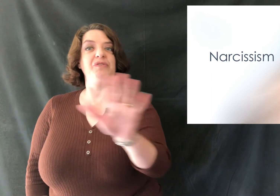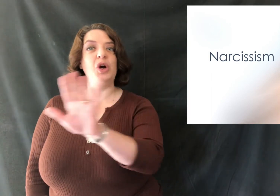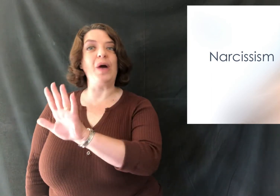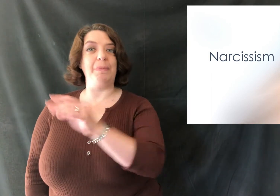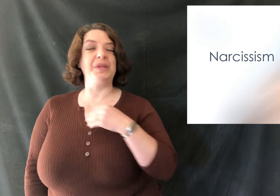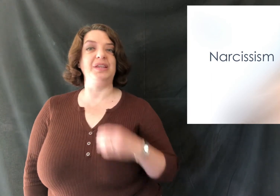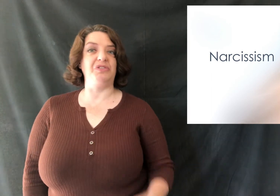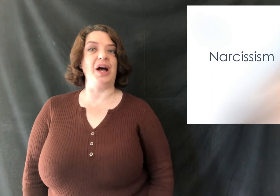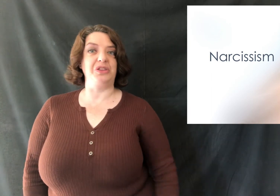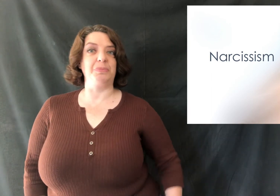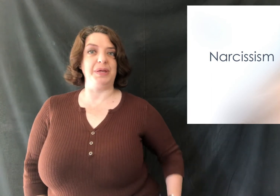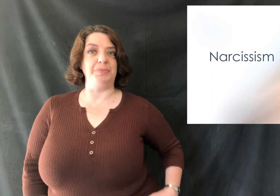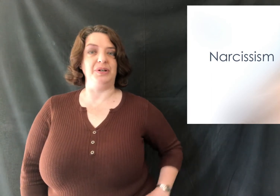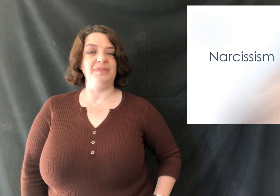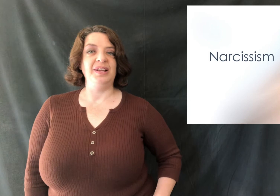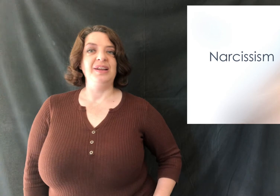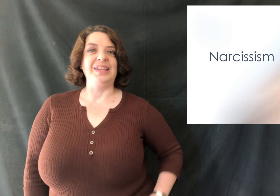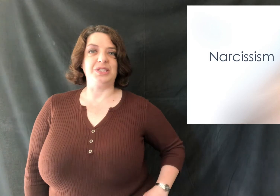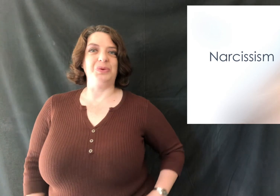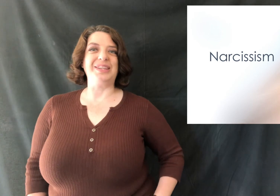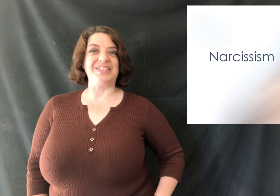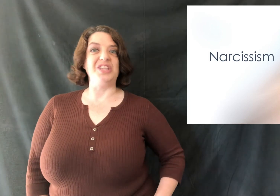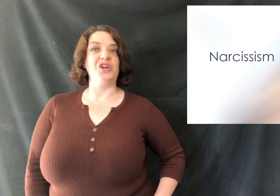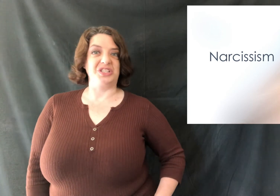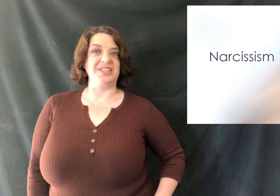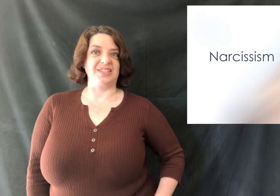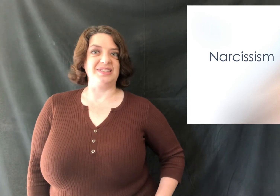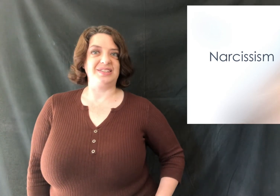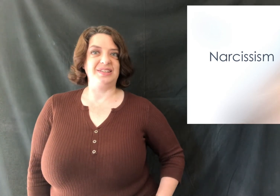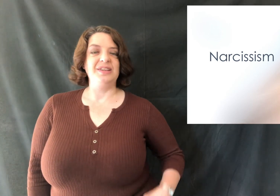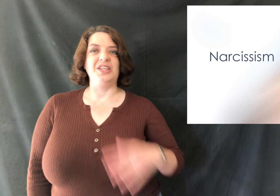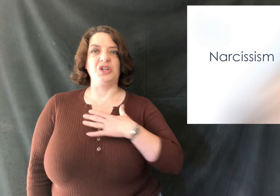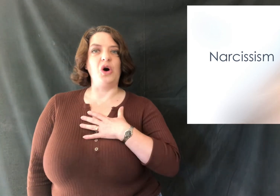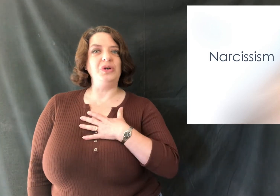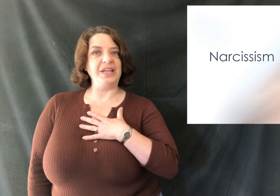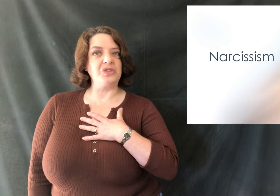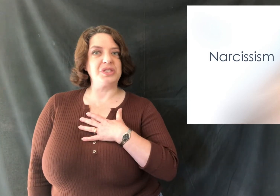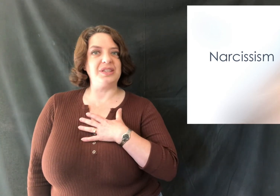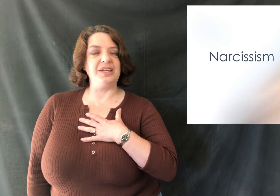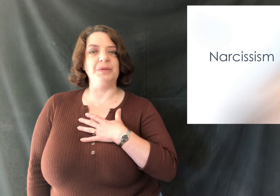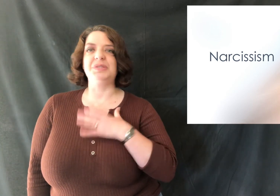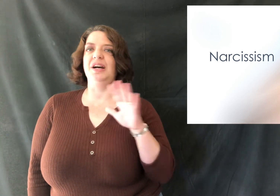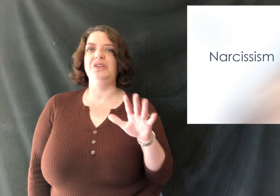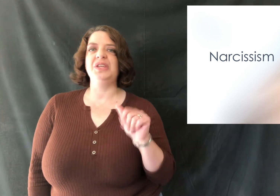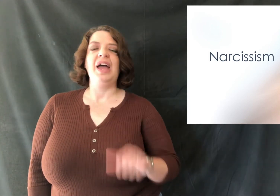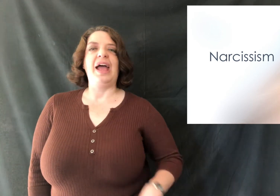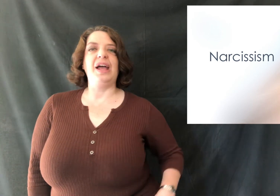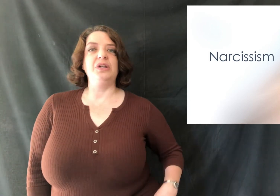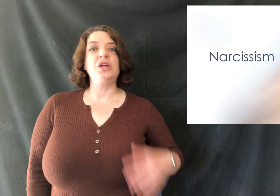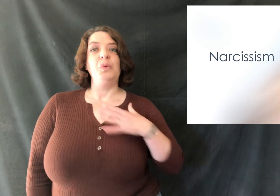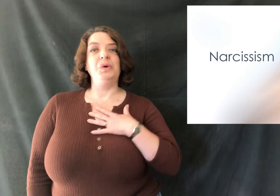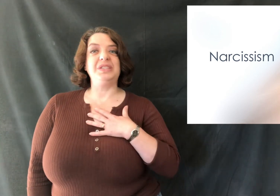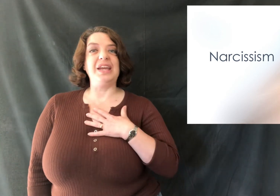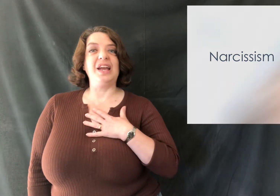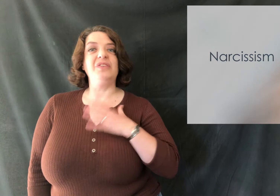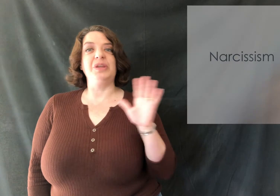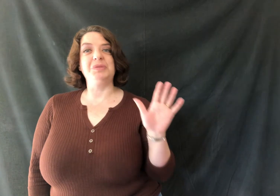no empathy for other people. That's a narcissist, that they're only interested in themselves and will take care of